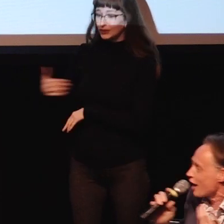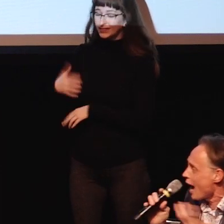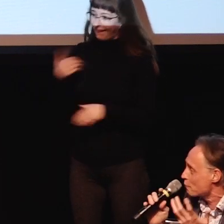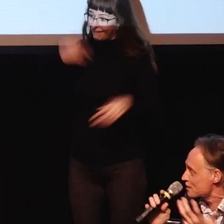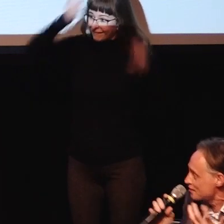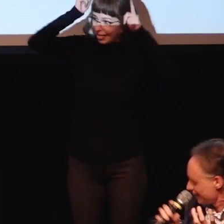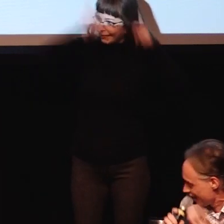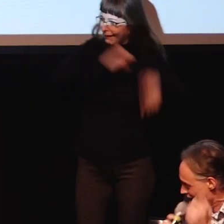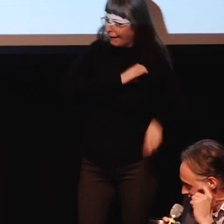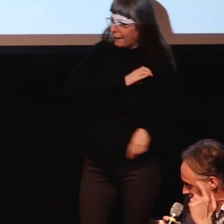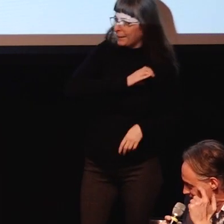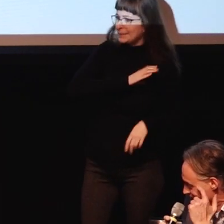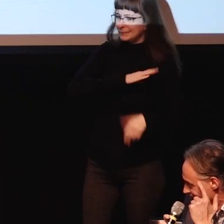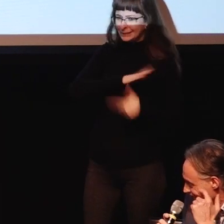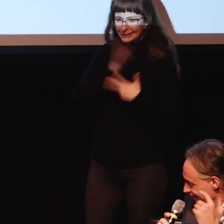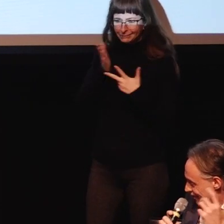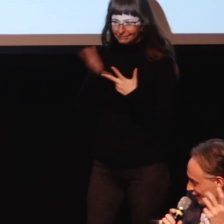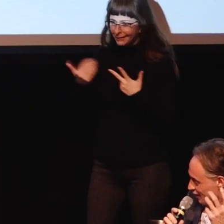extraterrestrial cops, you got